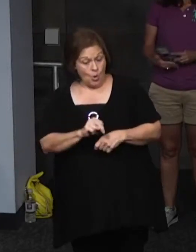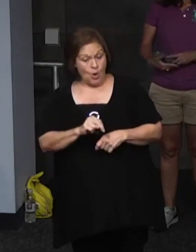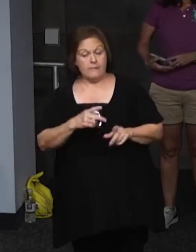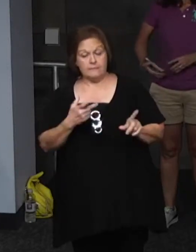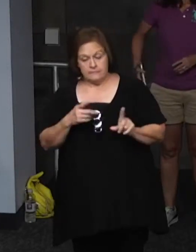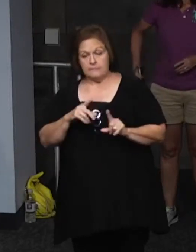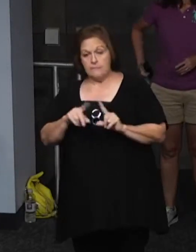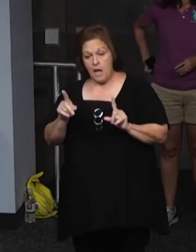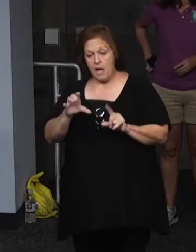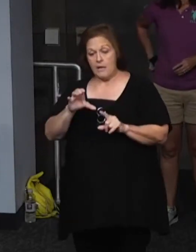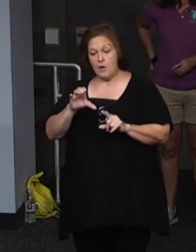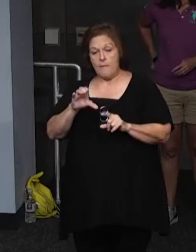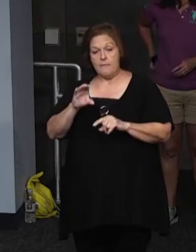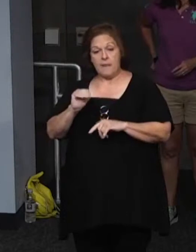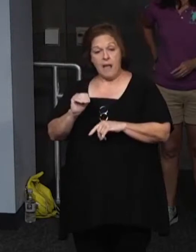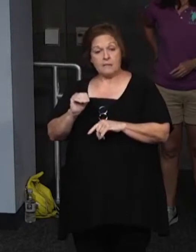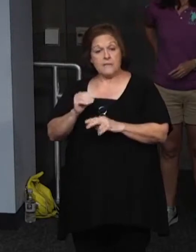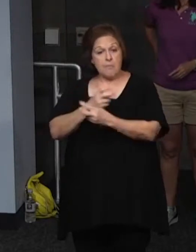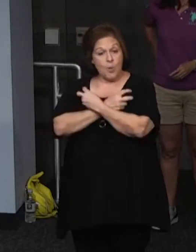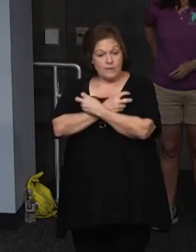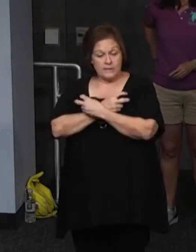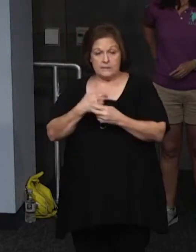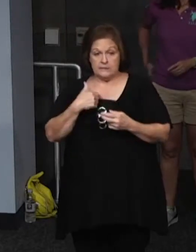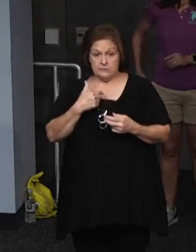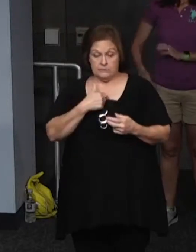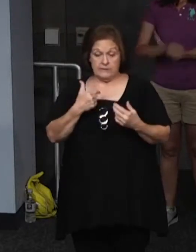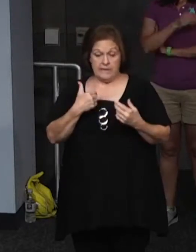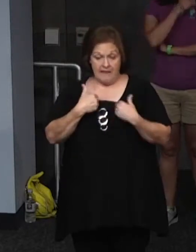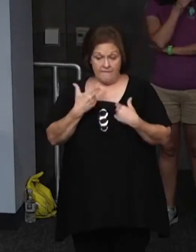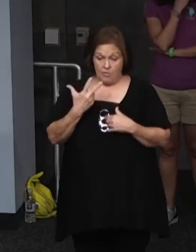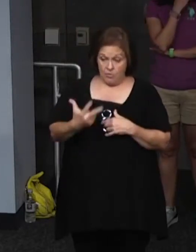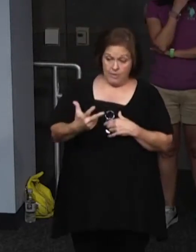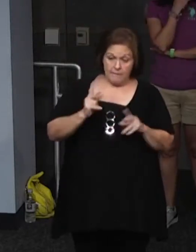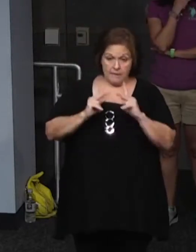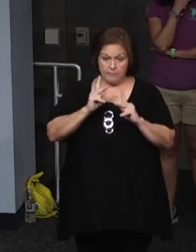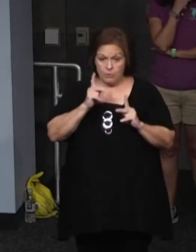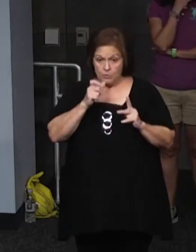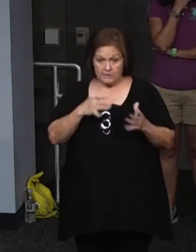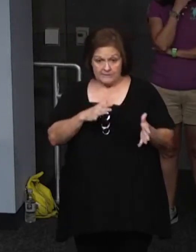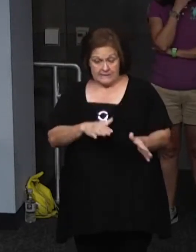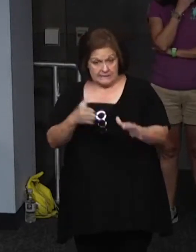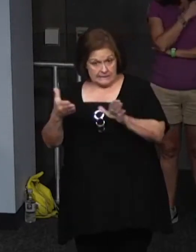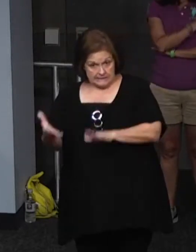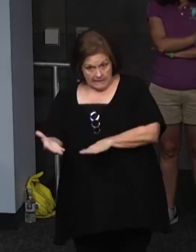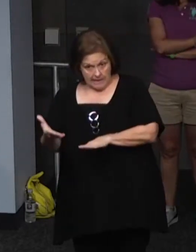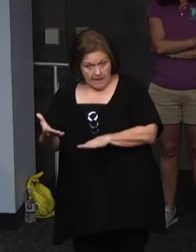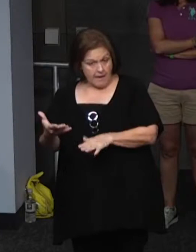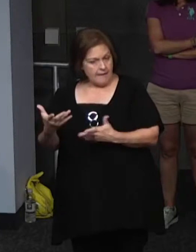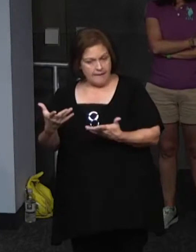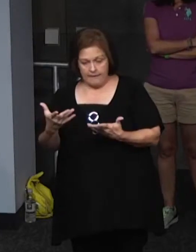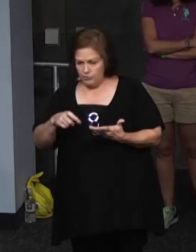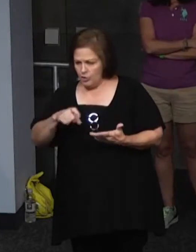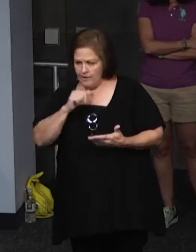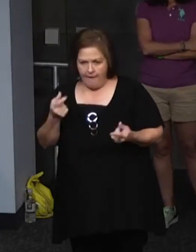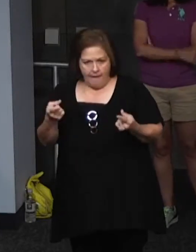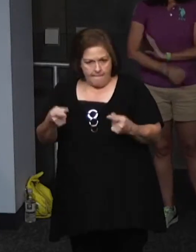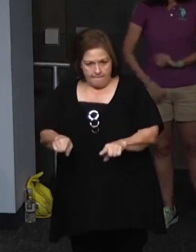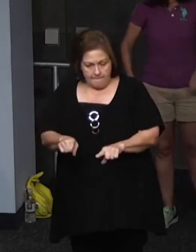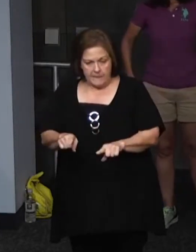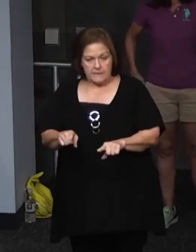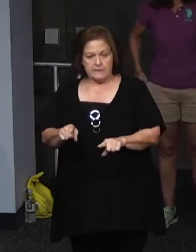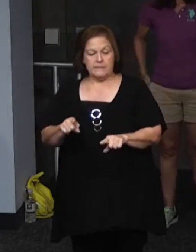carbon monoxide poisoning. We have lost 3 citizens to this. This was 3 post-storm deaths that did not need to happen.